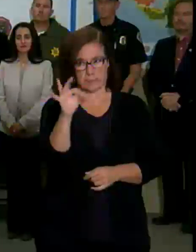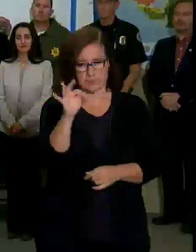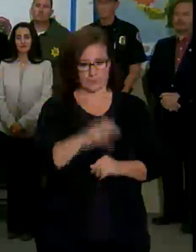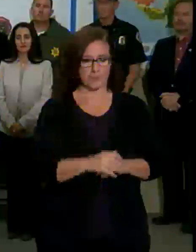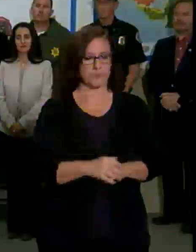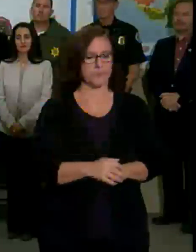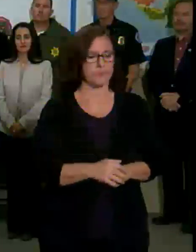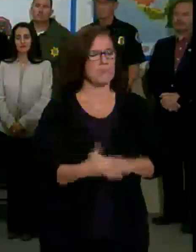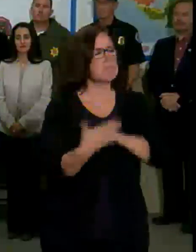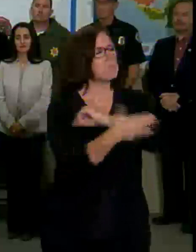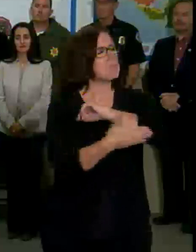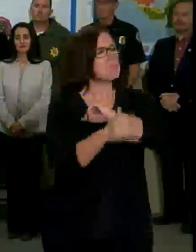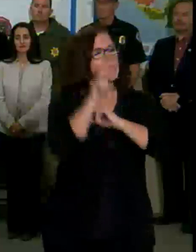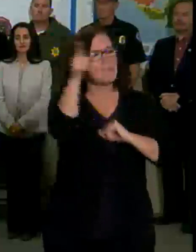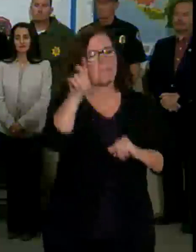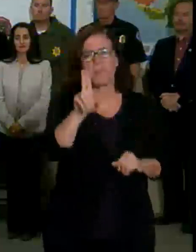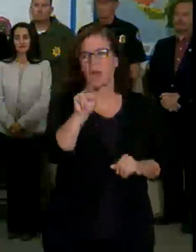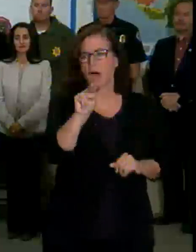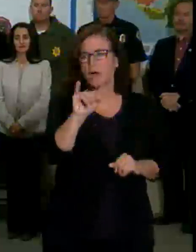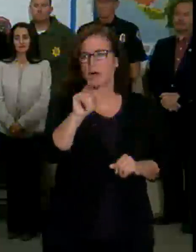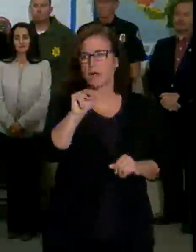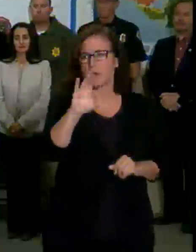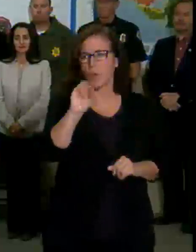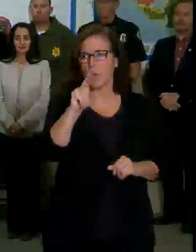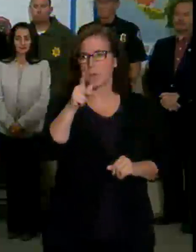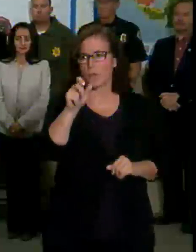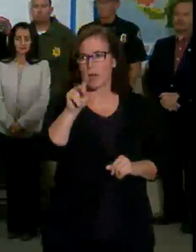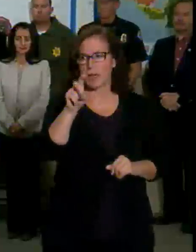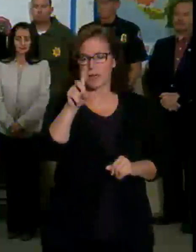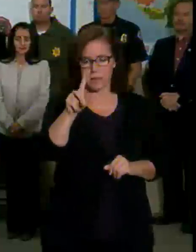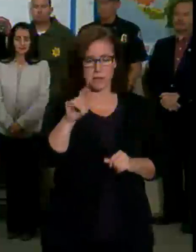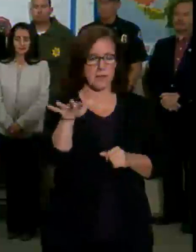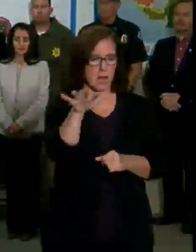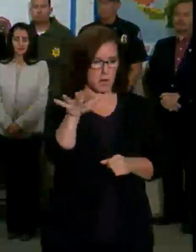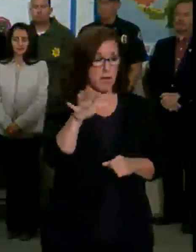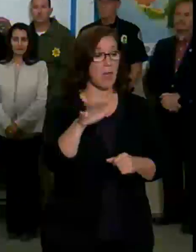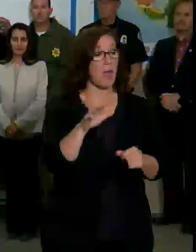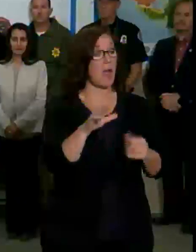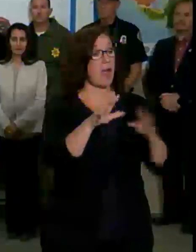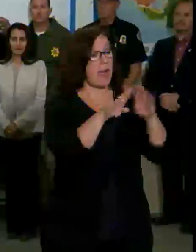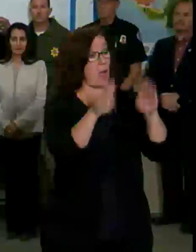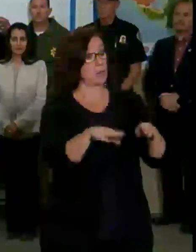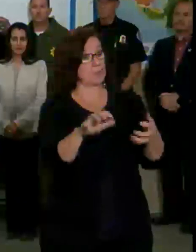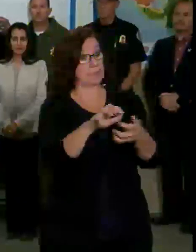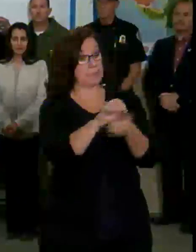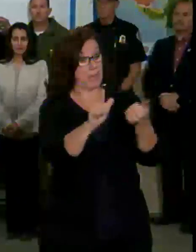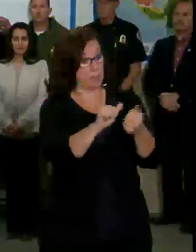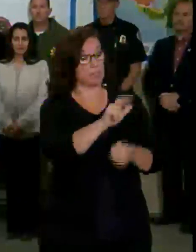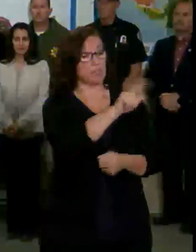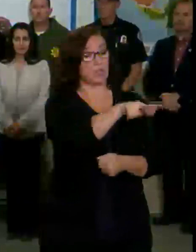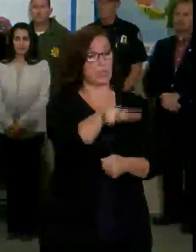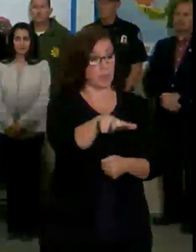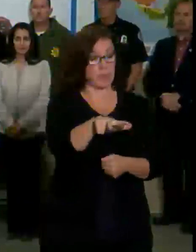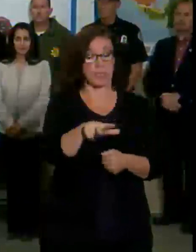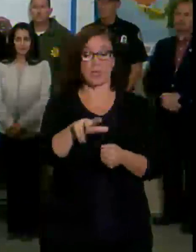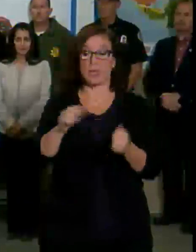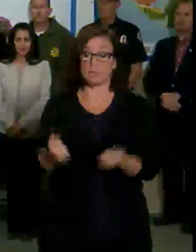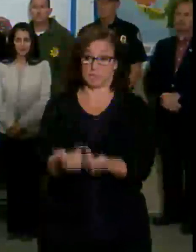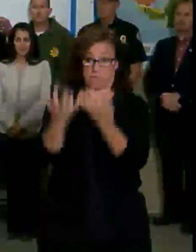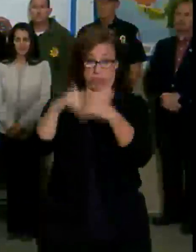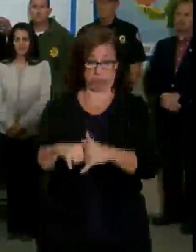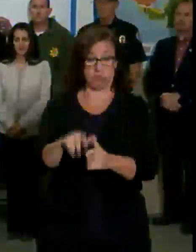In the unincorporated area of Ventura County, single-family residences damaged 33, destroyed